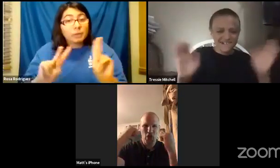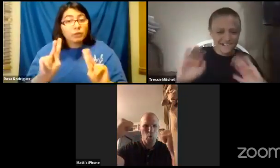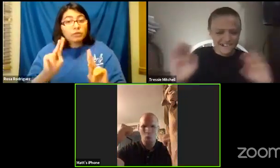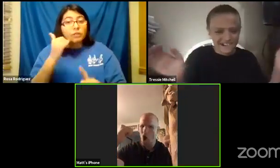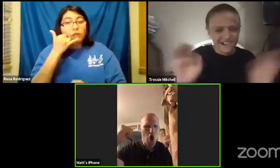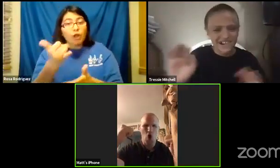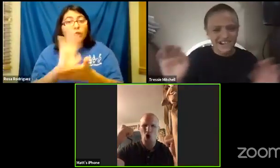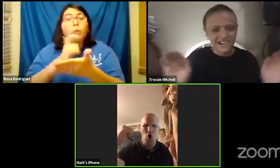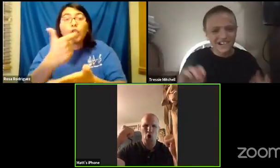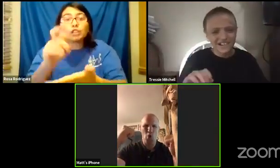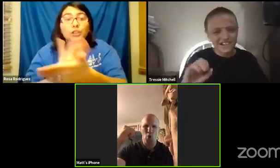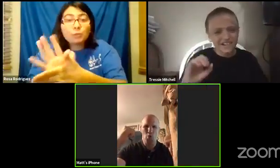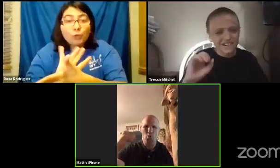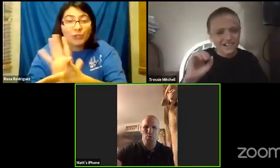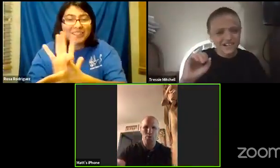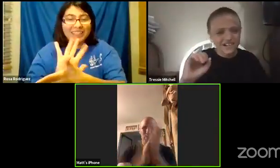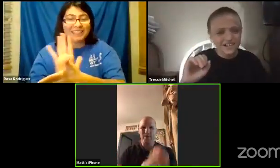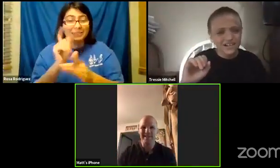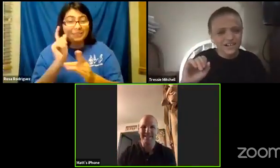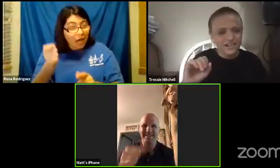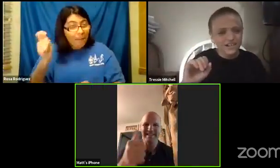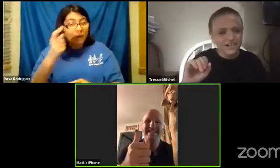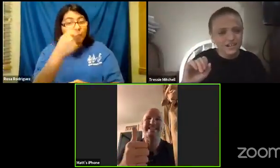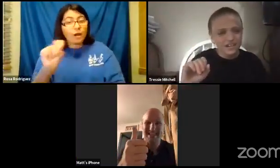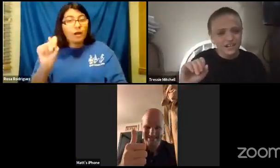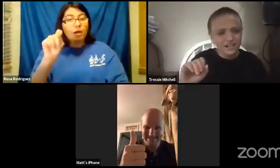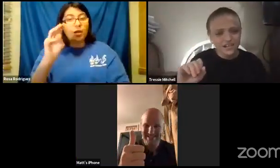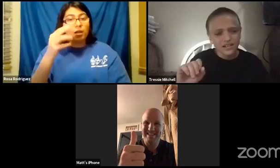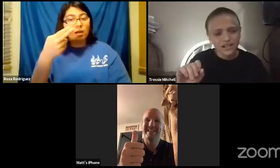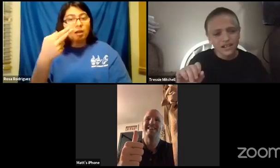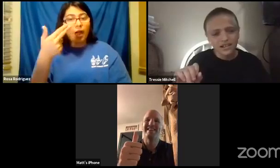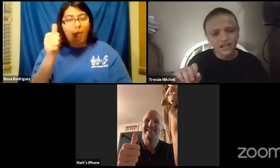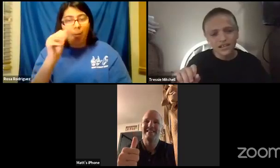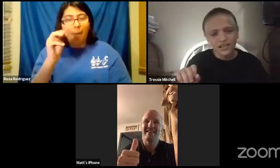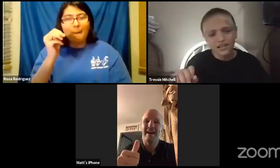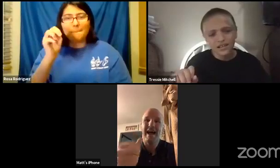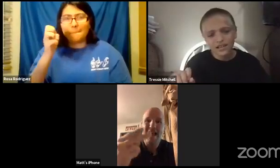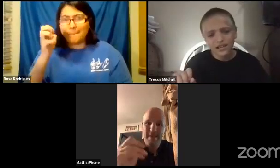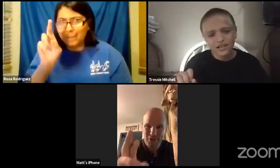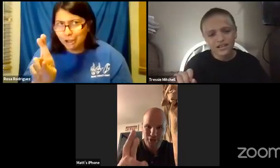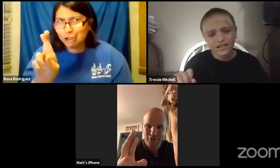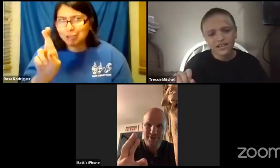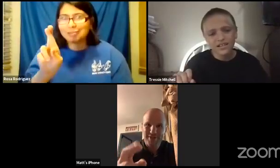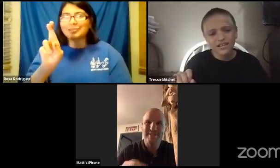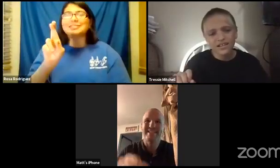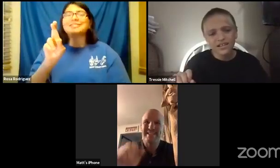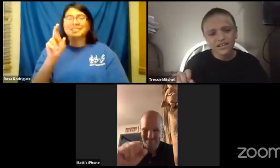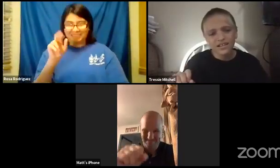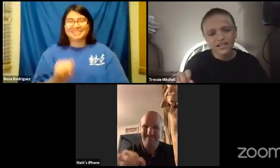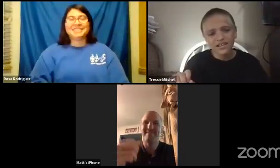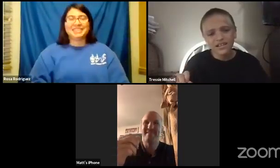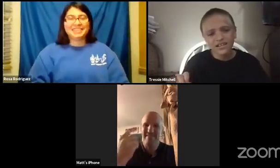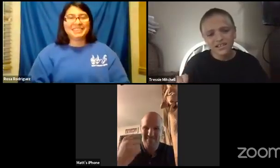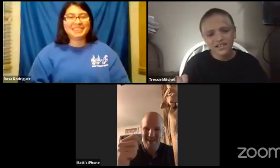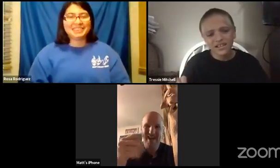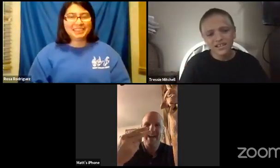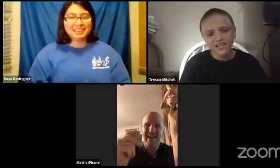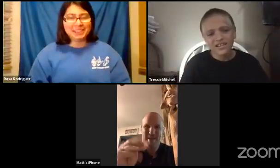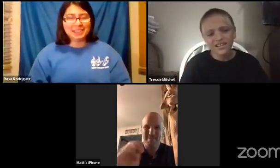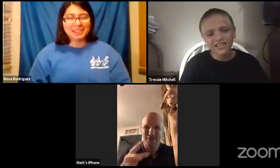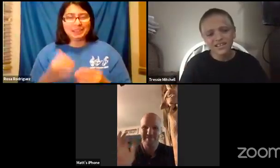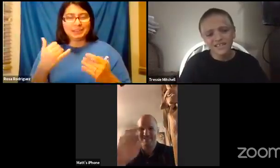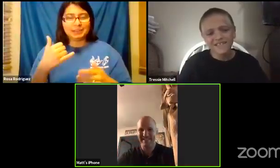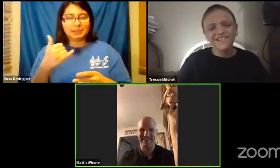my pleasure. Woo! Oh, you're going to watch the movie, The Hammer. If you haven't seen it, anyone